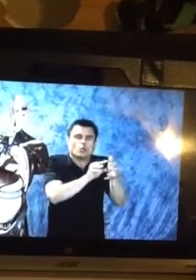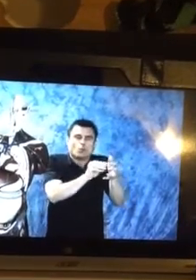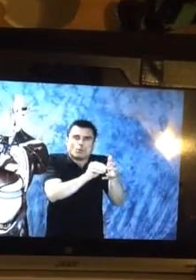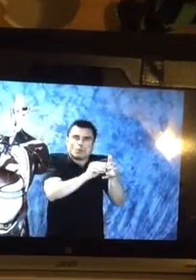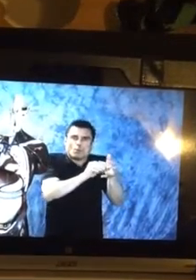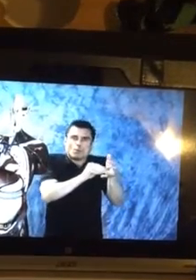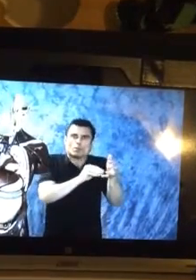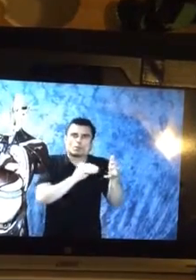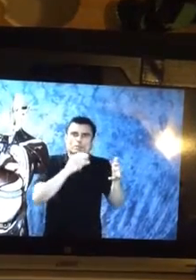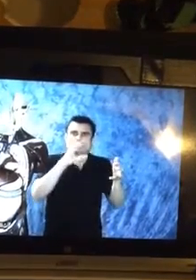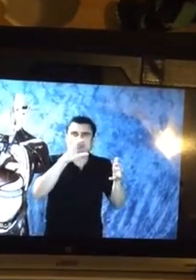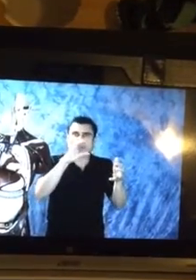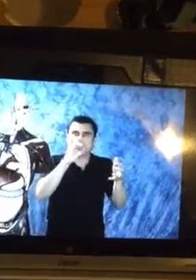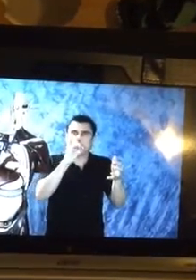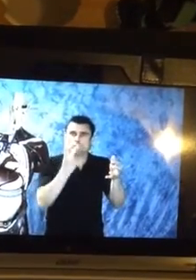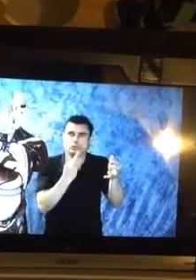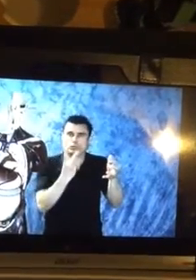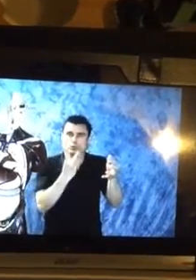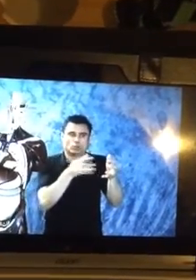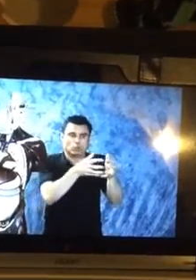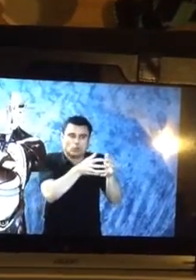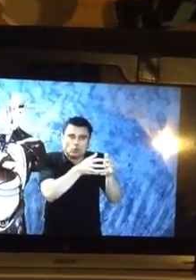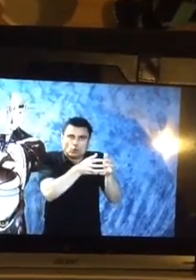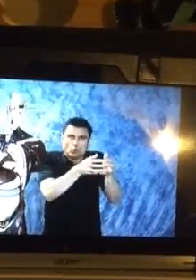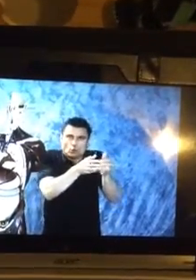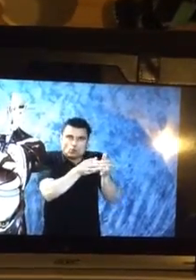exhale, it takes out all the